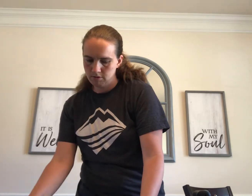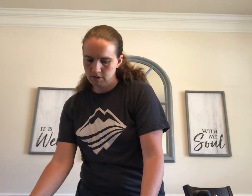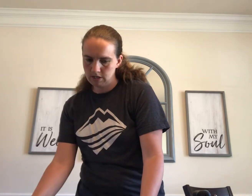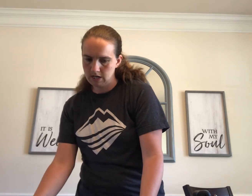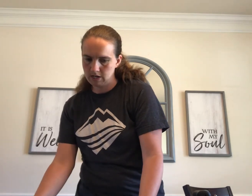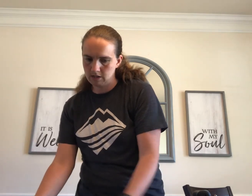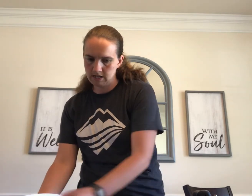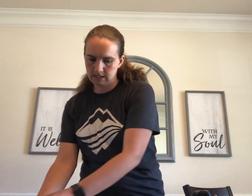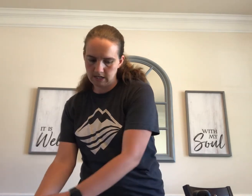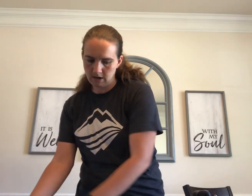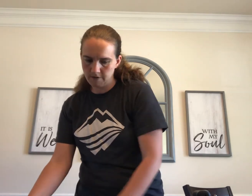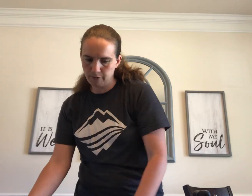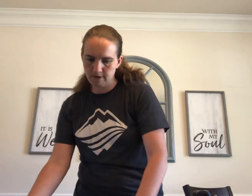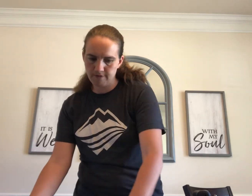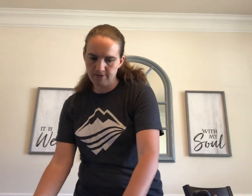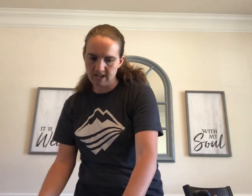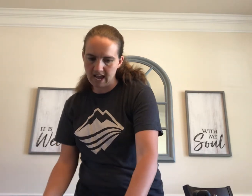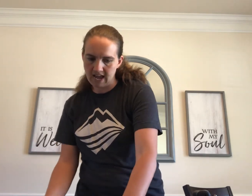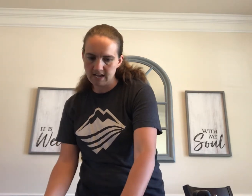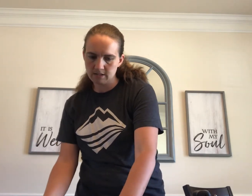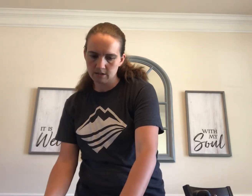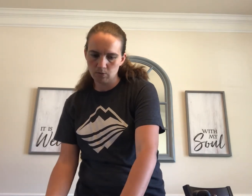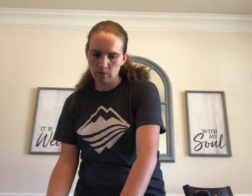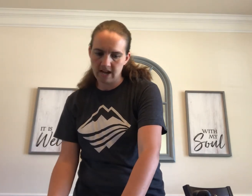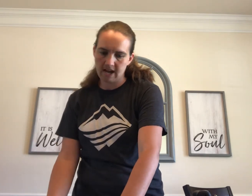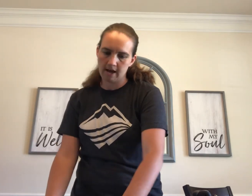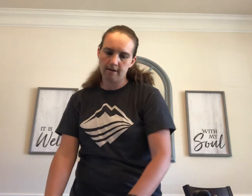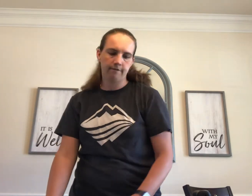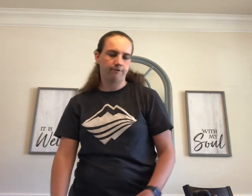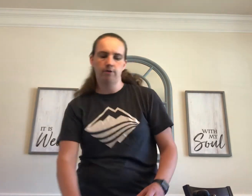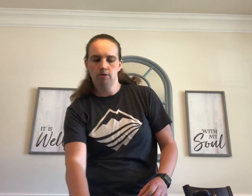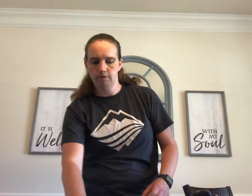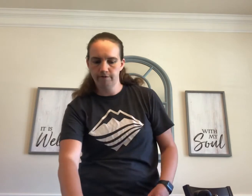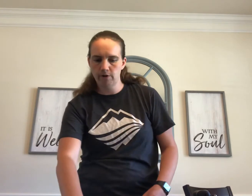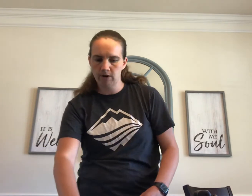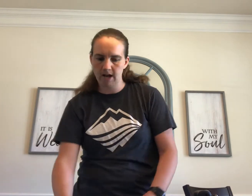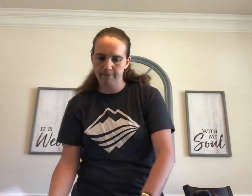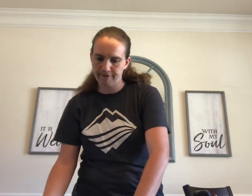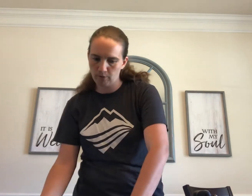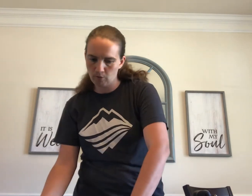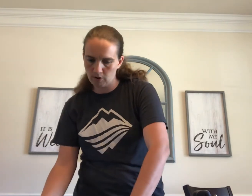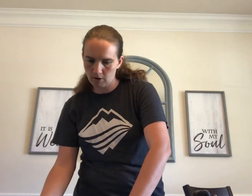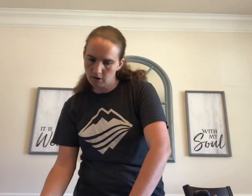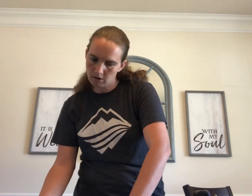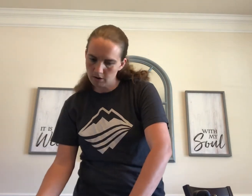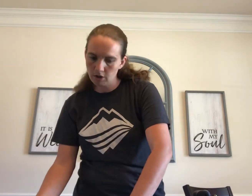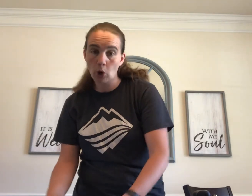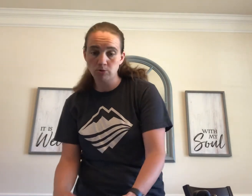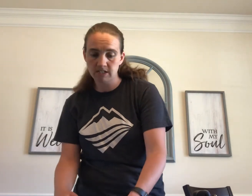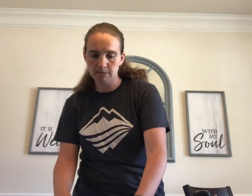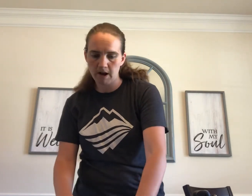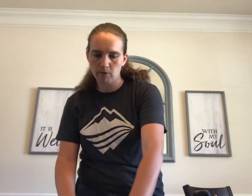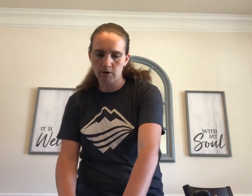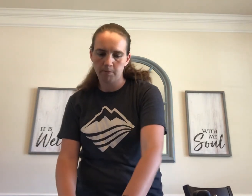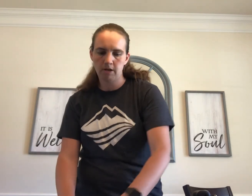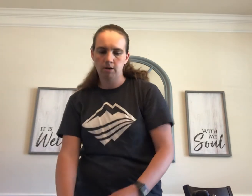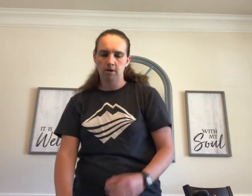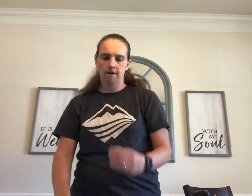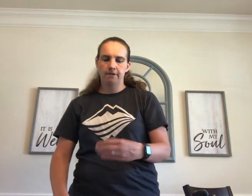And then let's see, on 358, we have vocab for ghost in my room. So